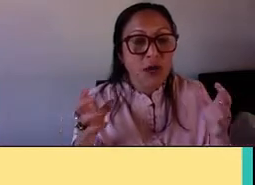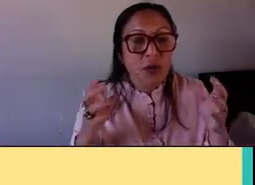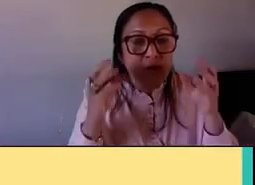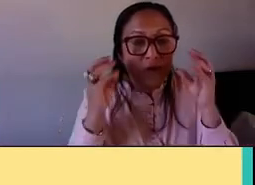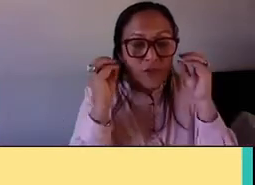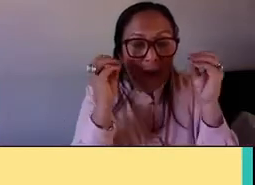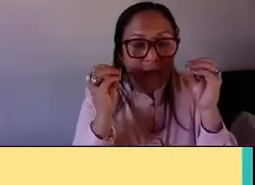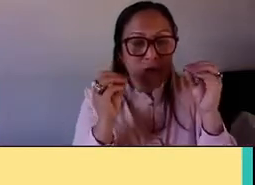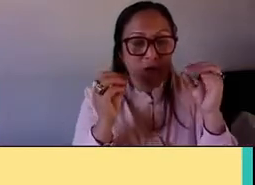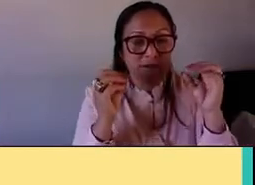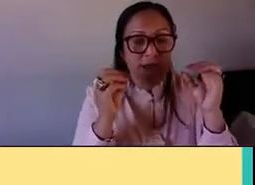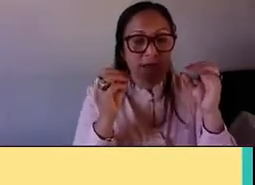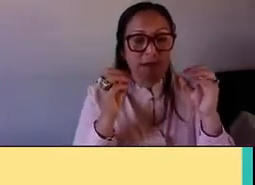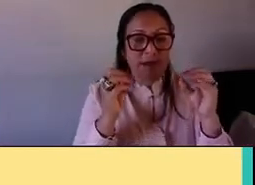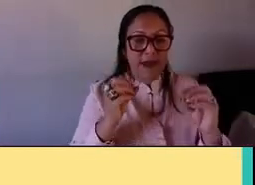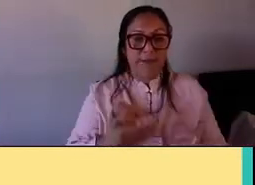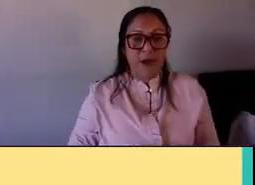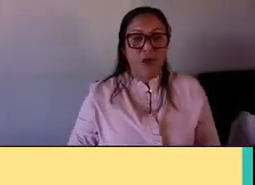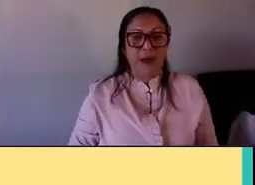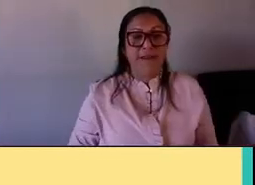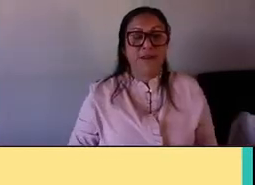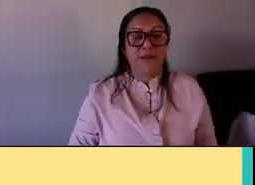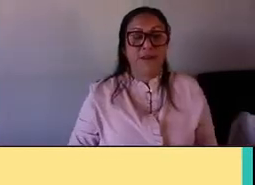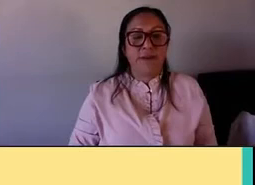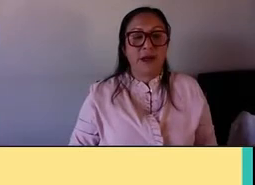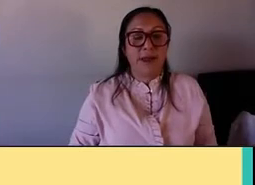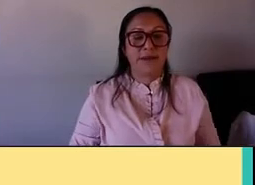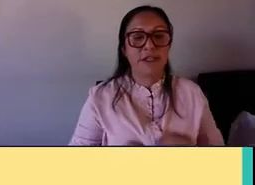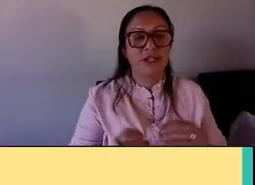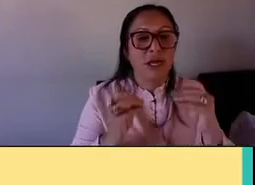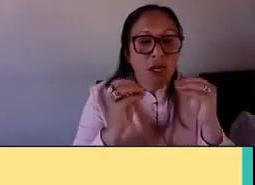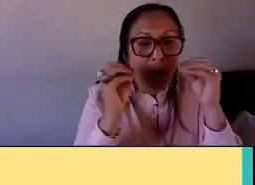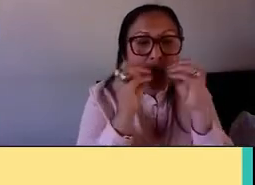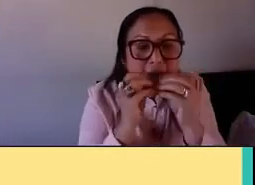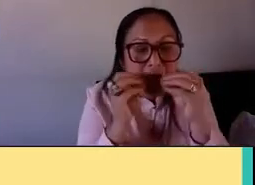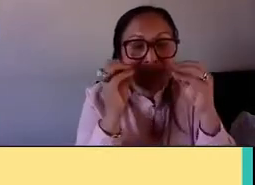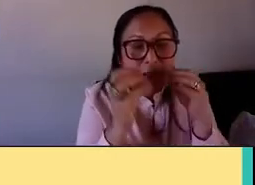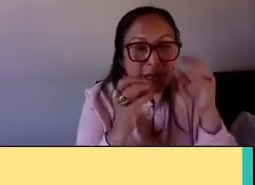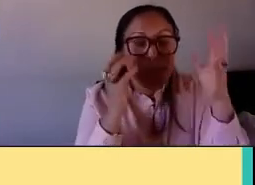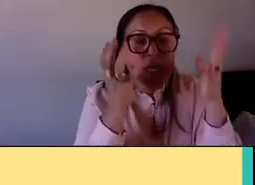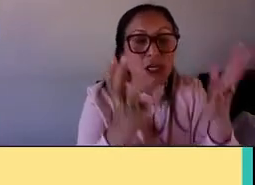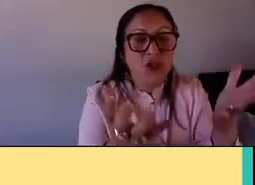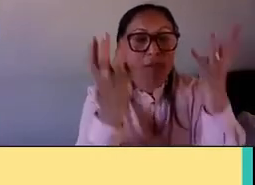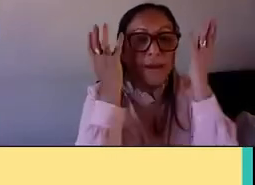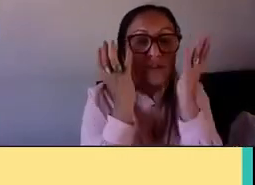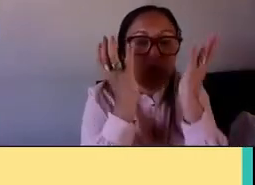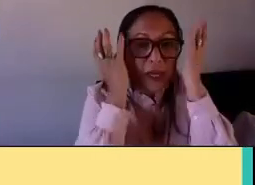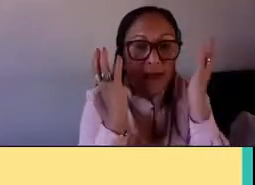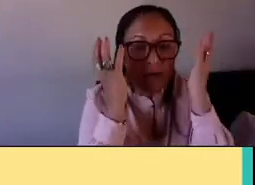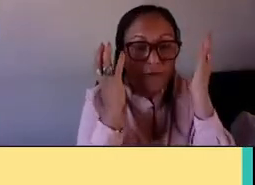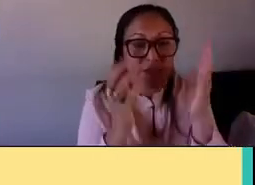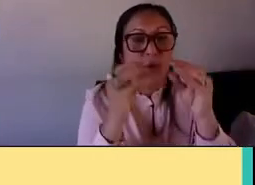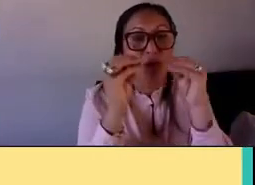sure when you're signing, you're not signing like down by your waist so that baby's not paying attention. You're always kind of signing and making sure the baby's